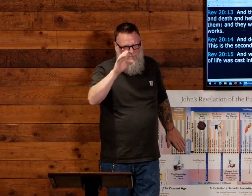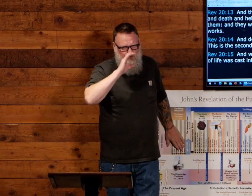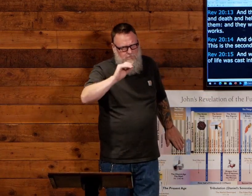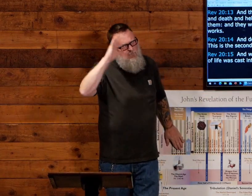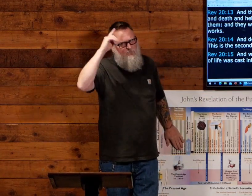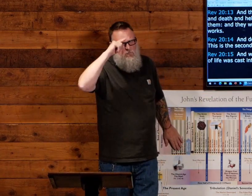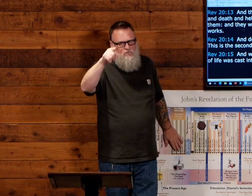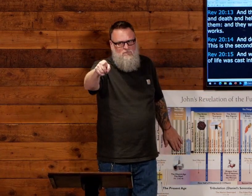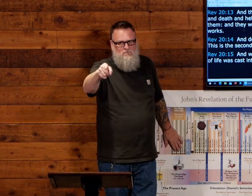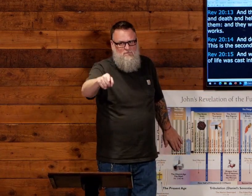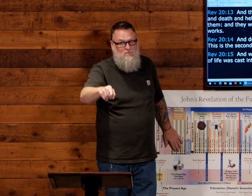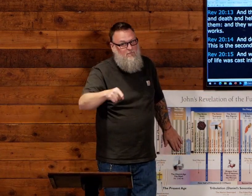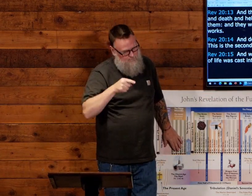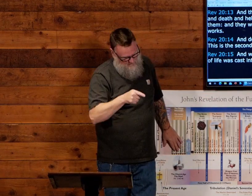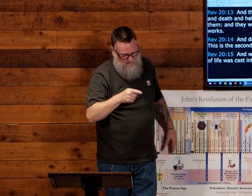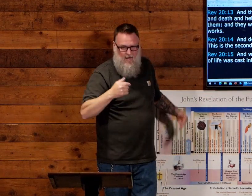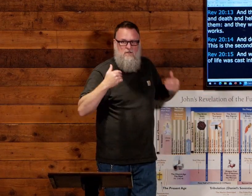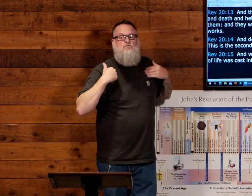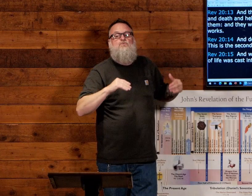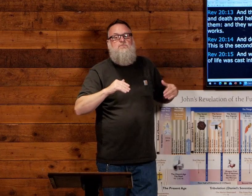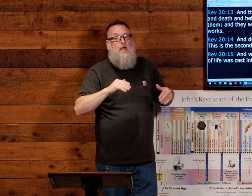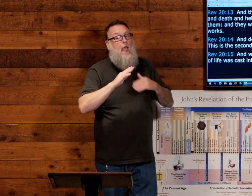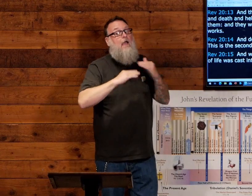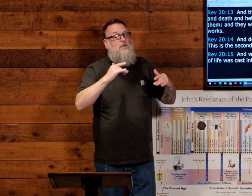To leave or stay with God, I mean.